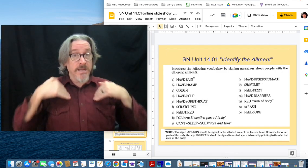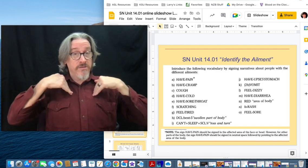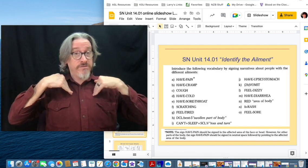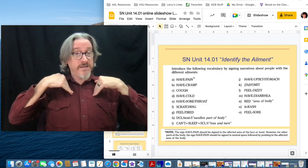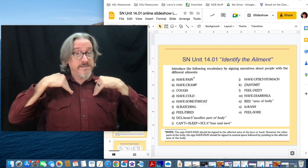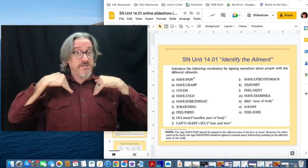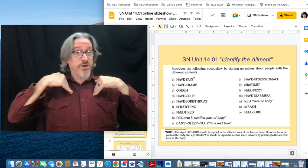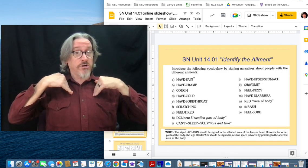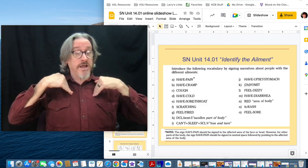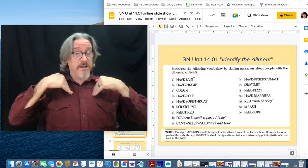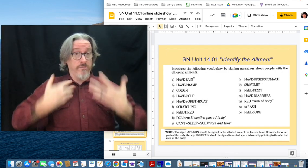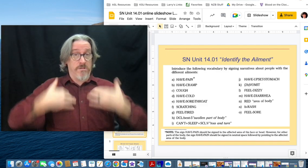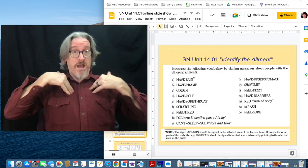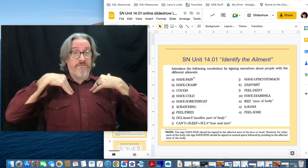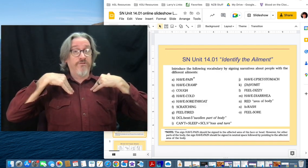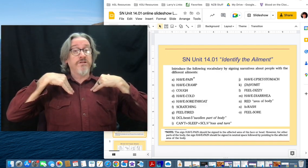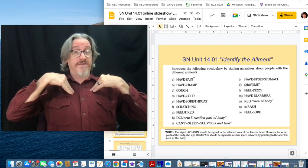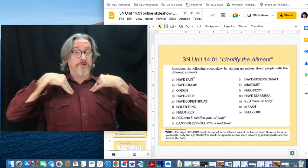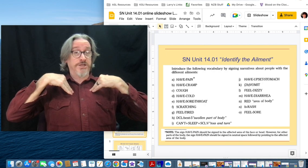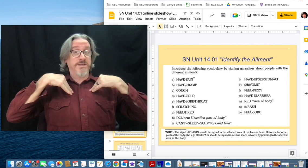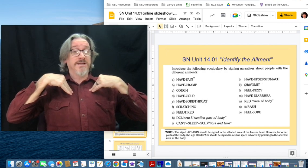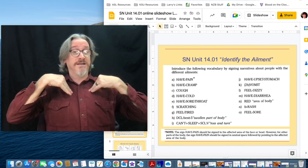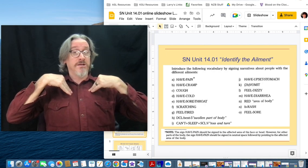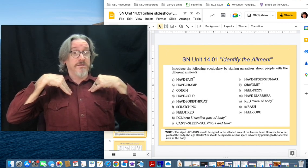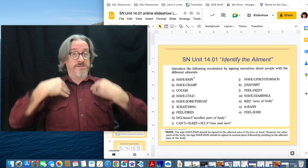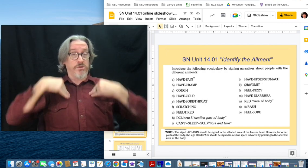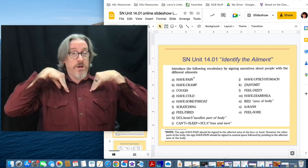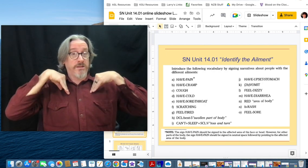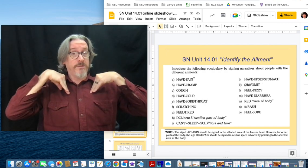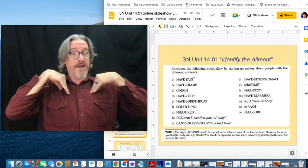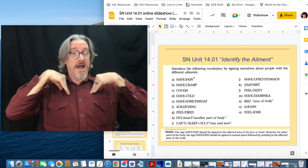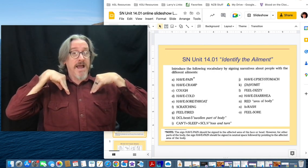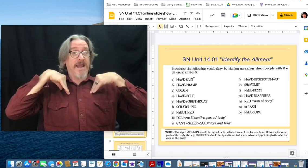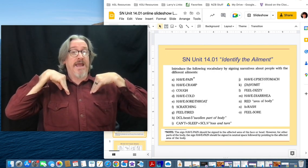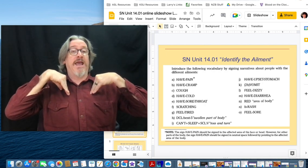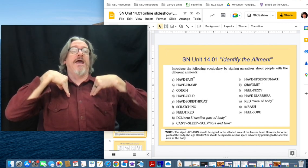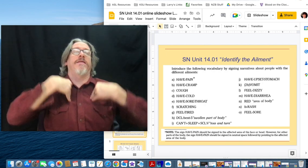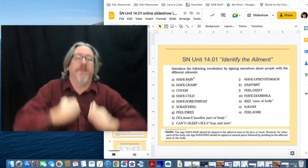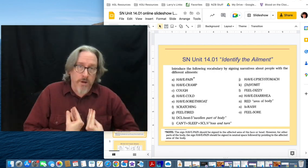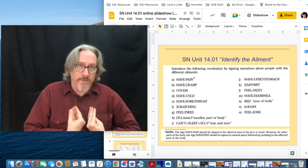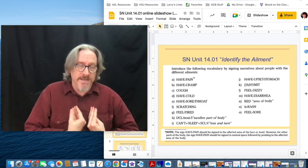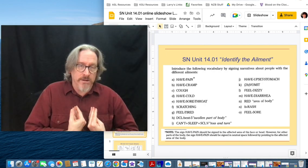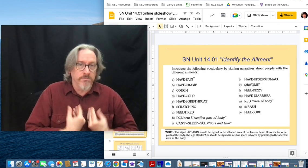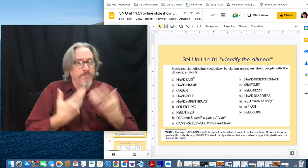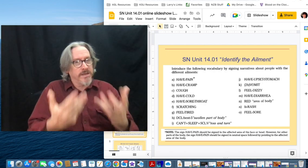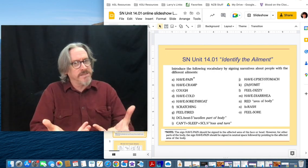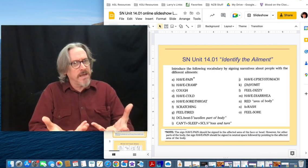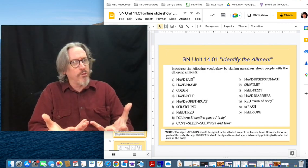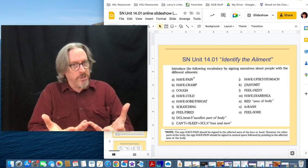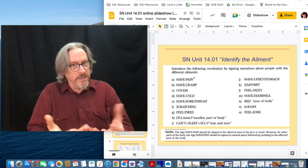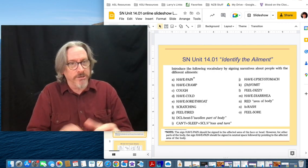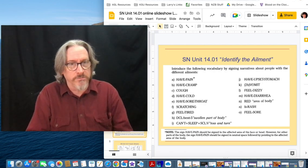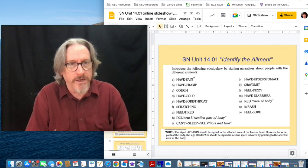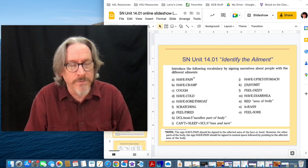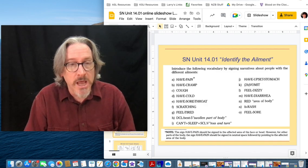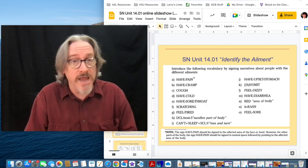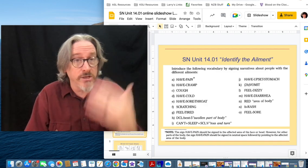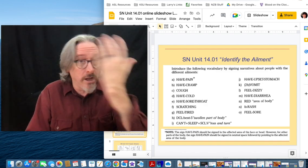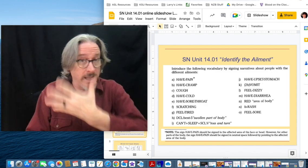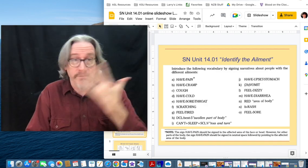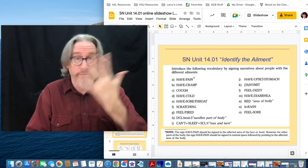recommend start full of energy, so a little bit high, and then drop it down. Becomes a lot more clear,